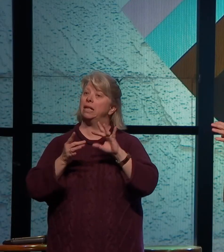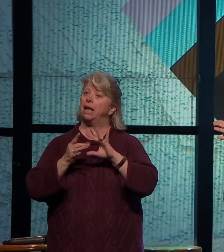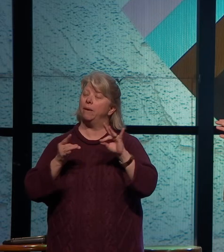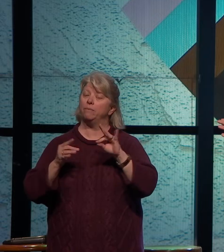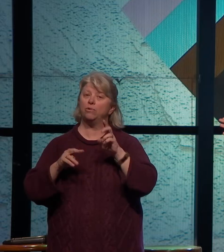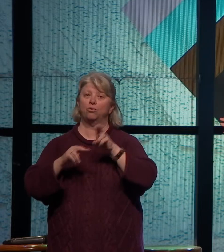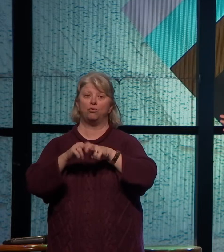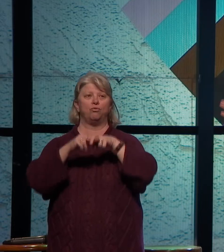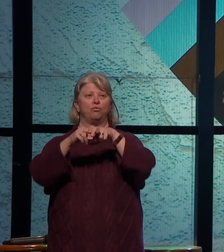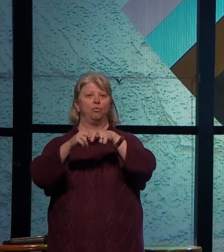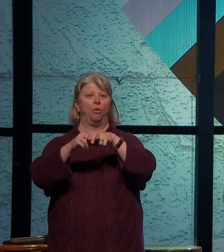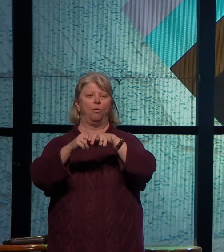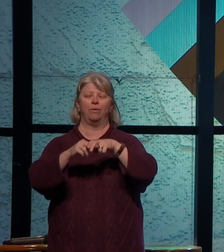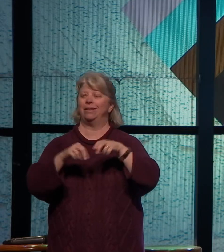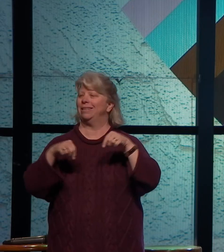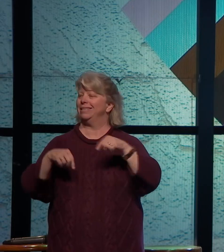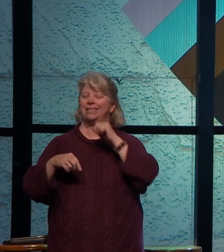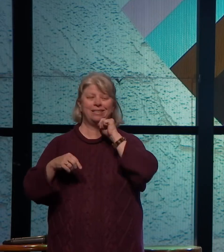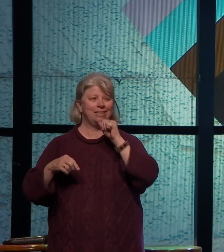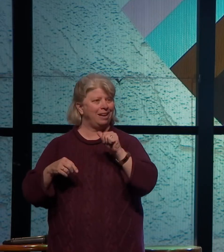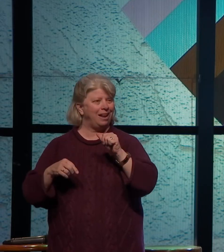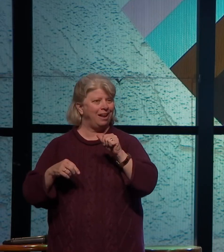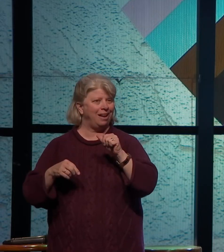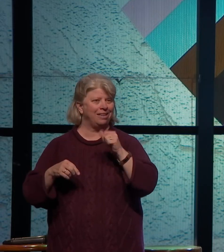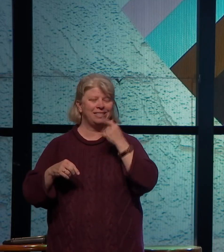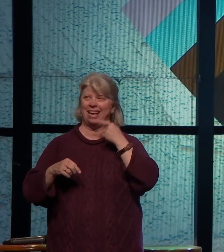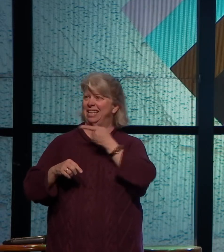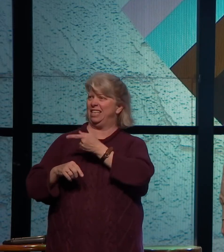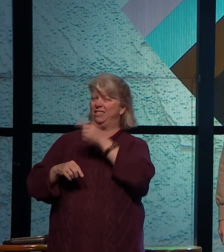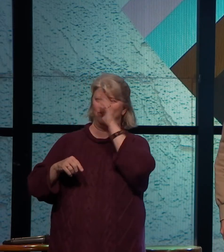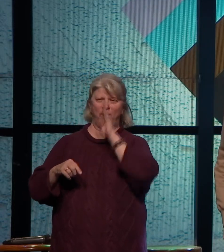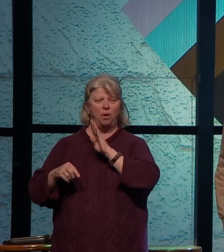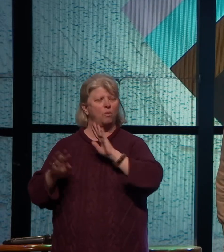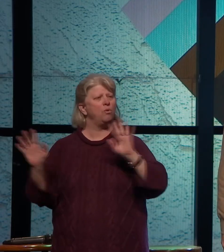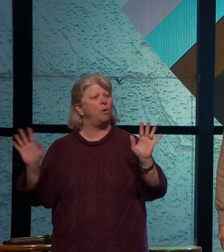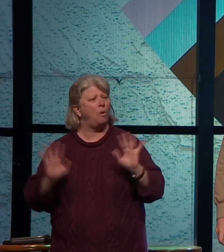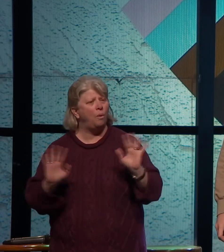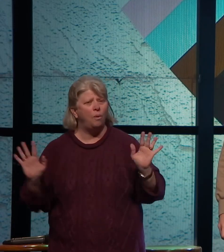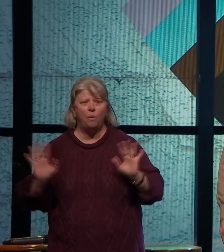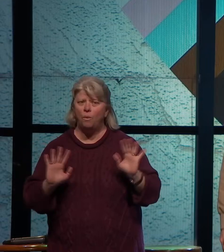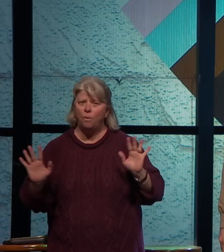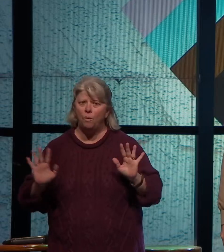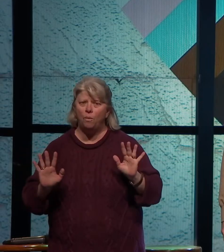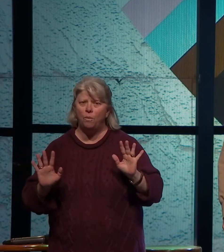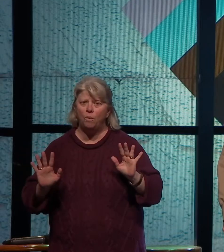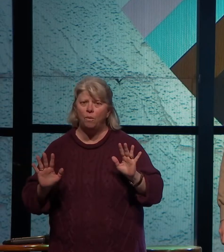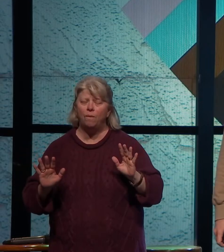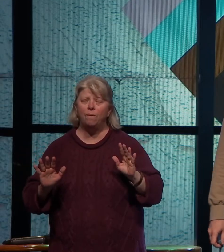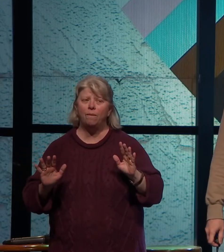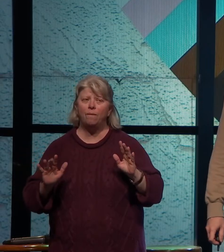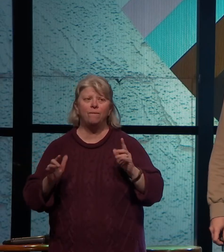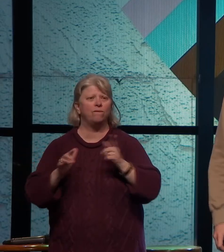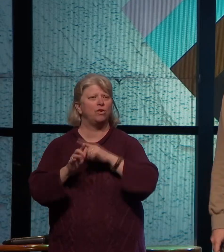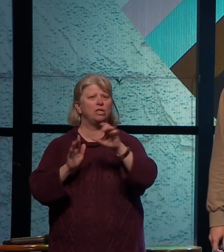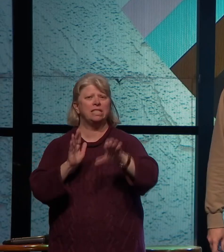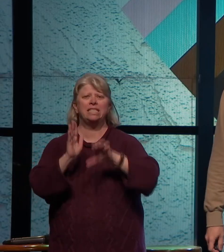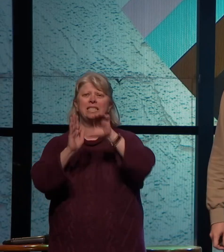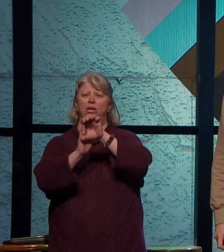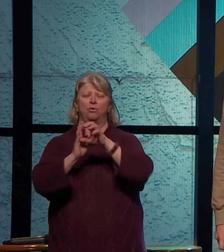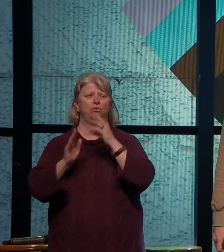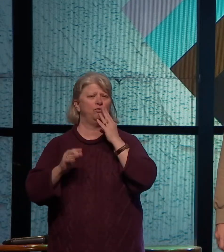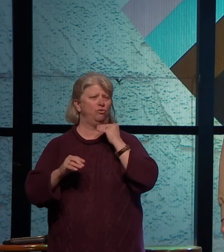throne. This is not a claim of divinity. No first century